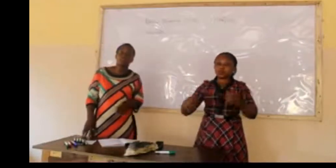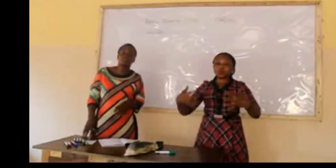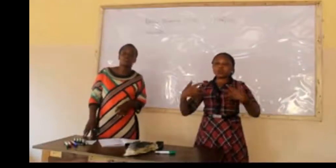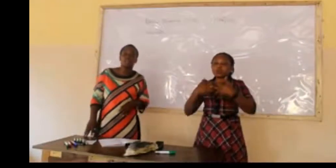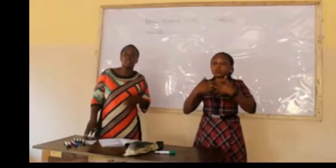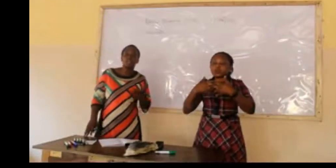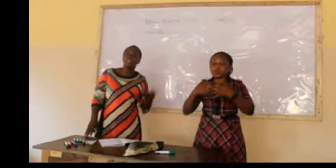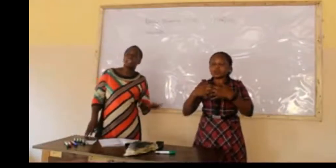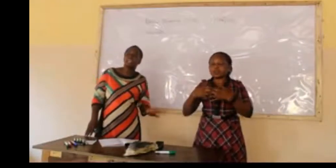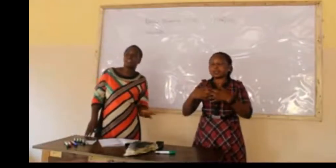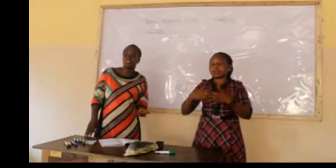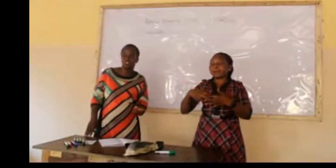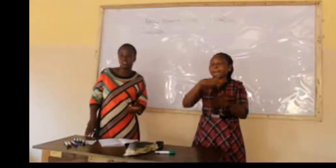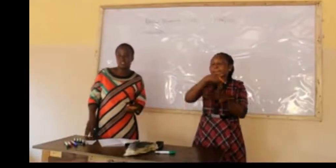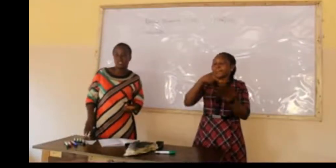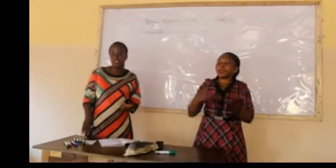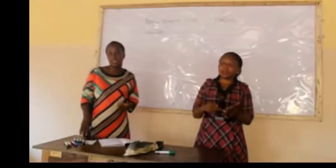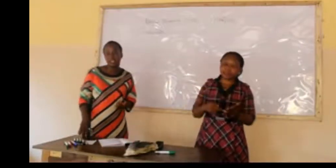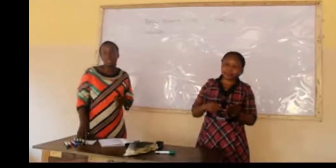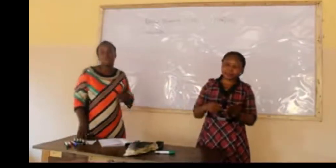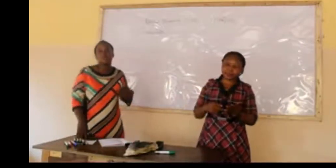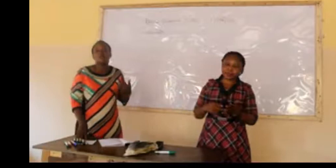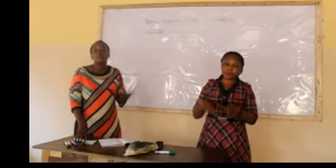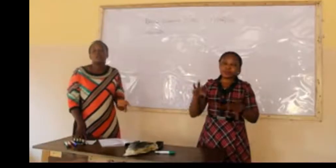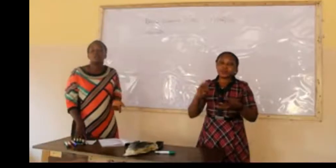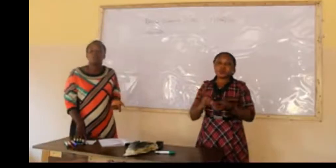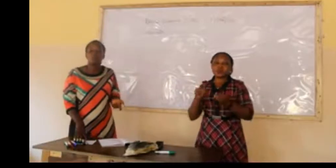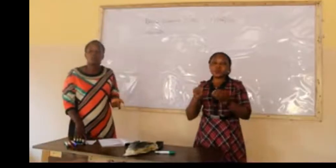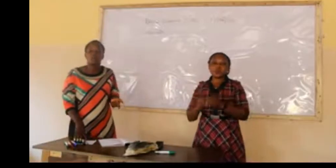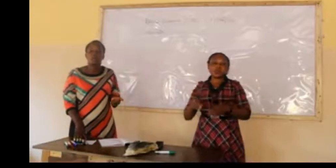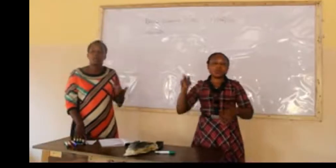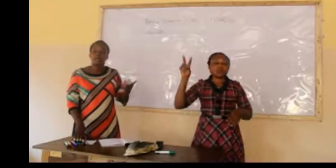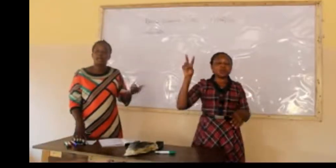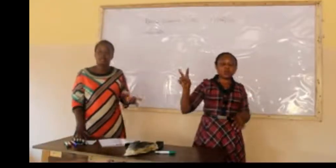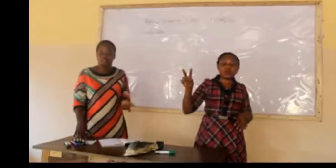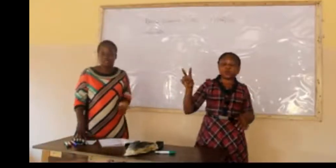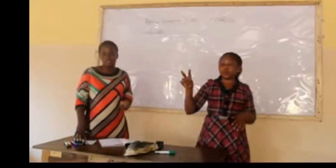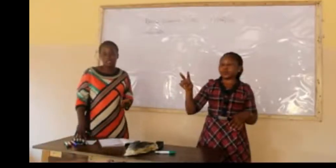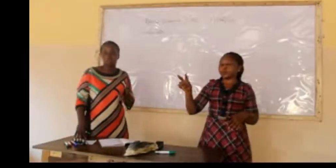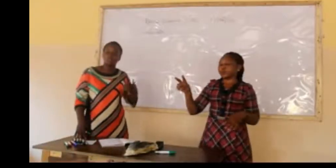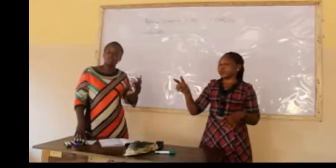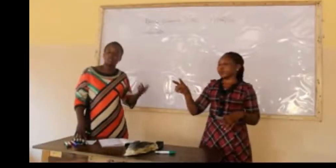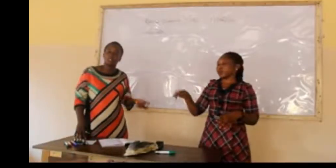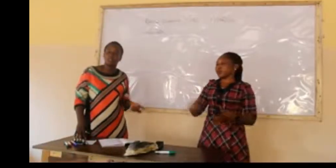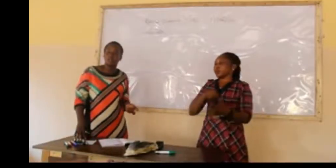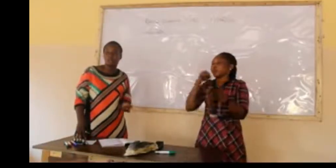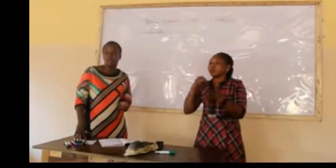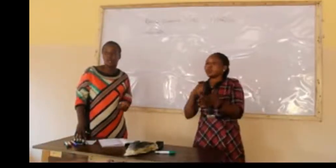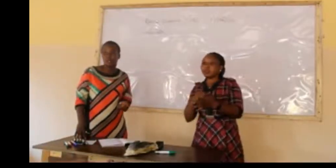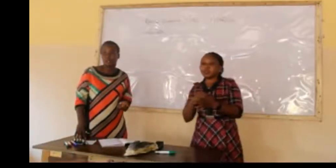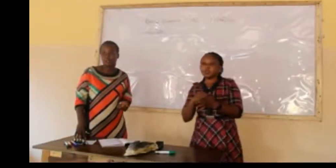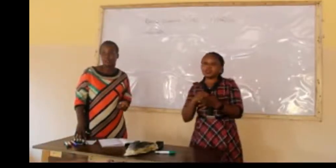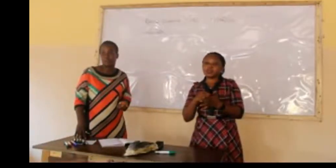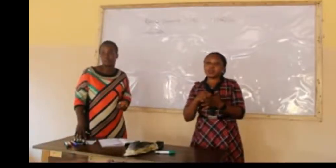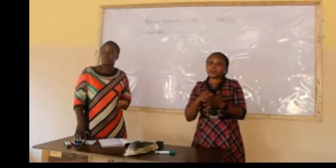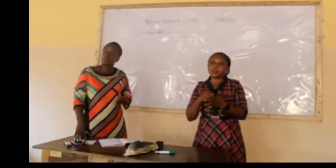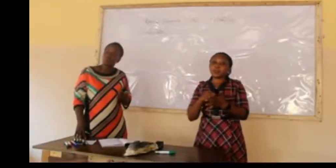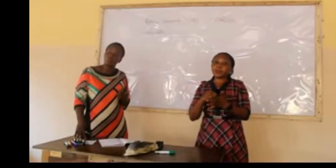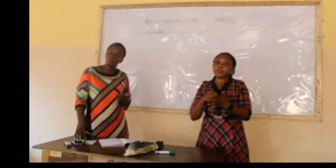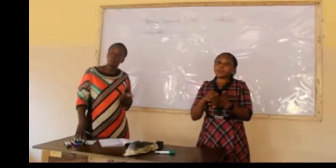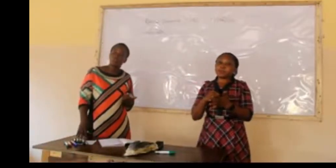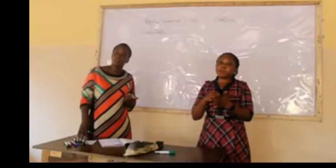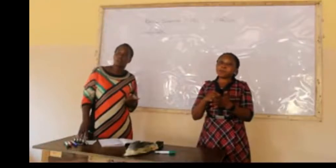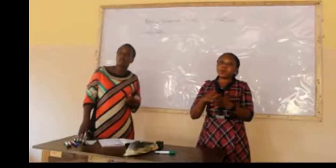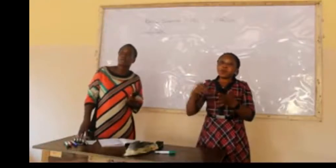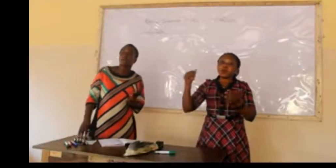causes loss of energy in automobile parts and even other machinery parts.